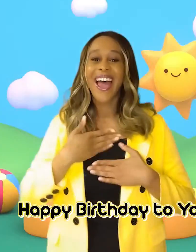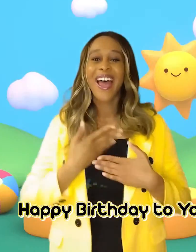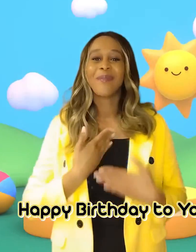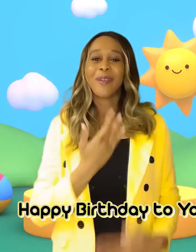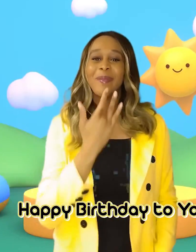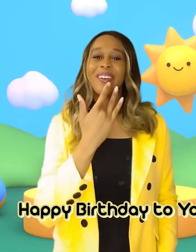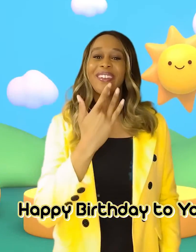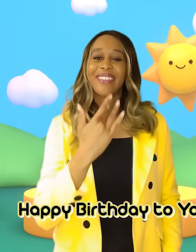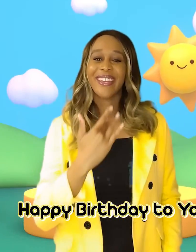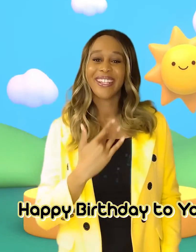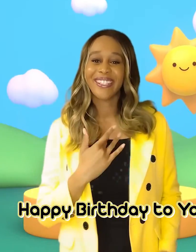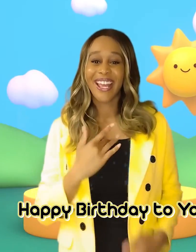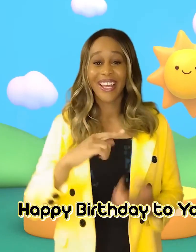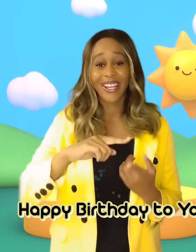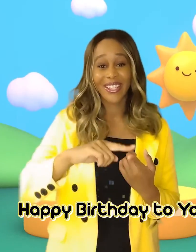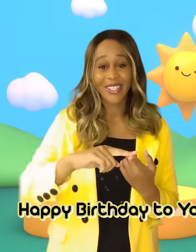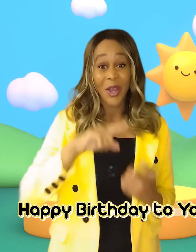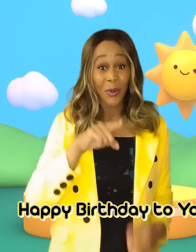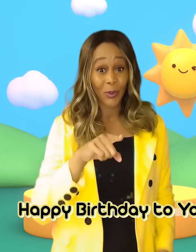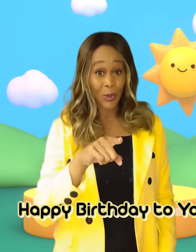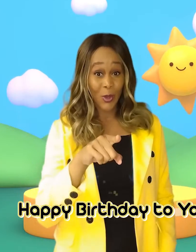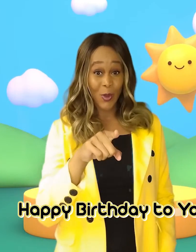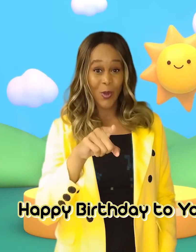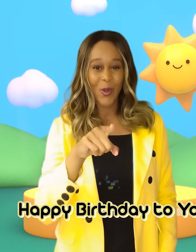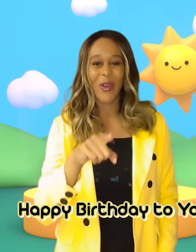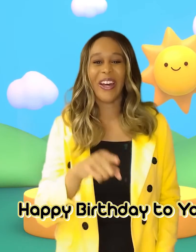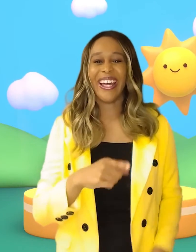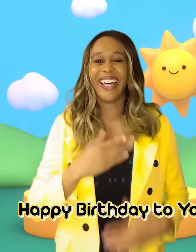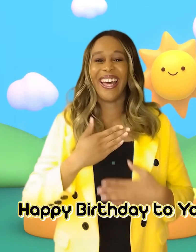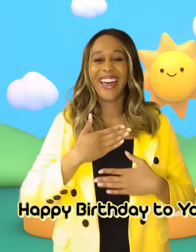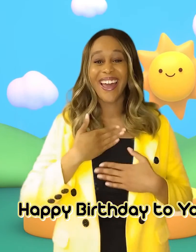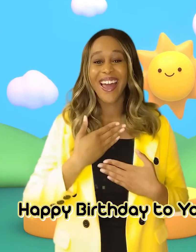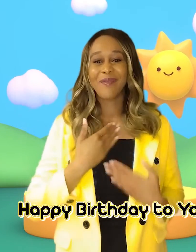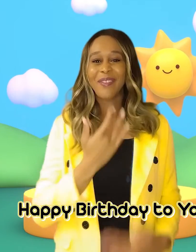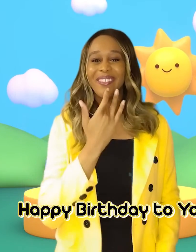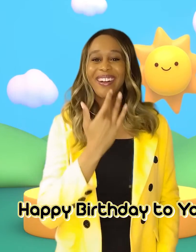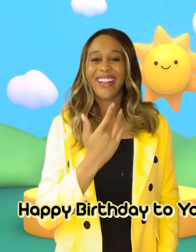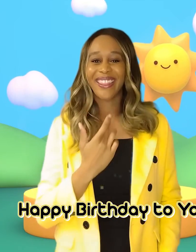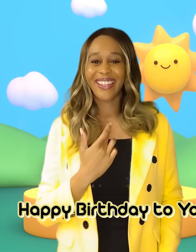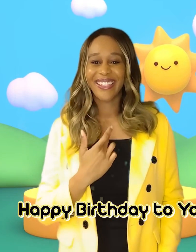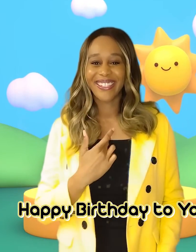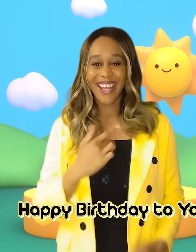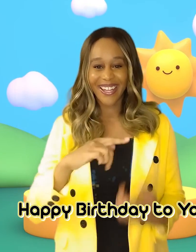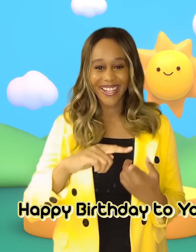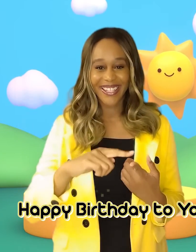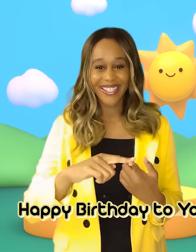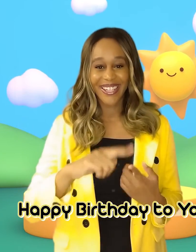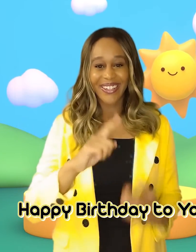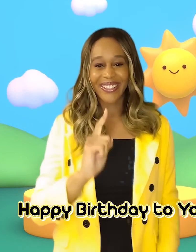Happy birthday to you! Happy birthday to you!